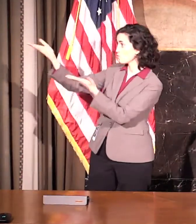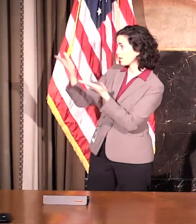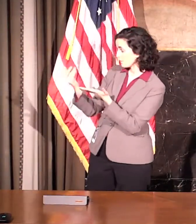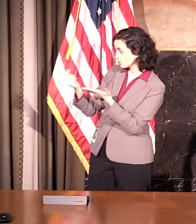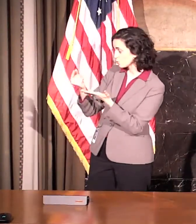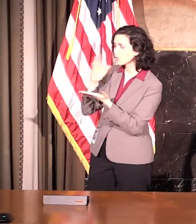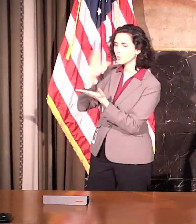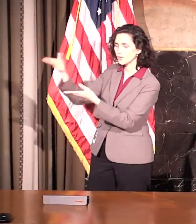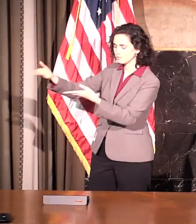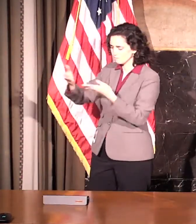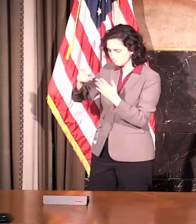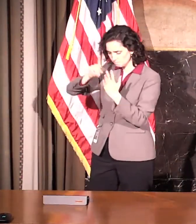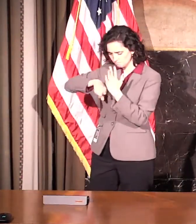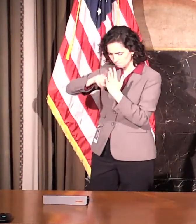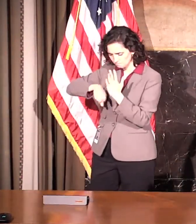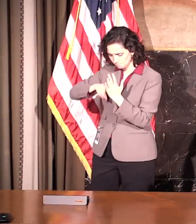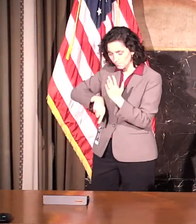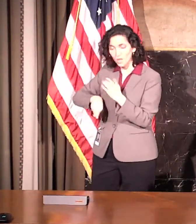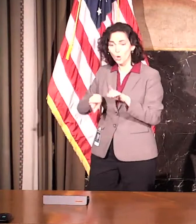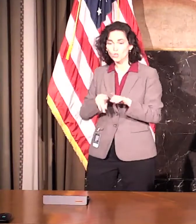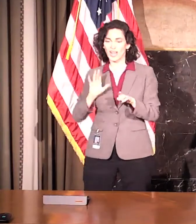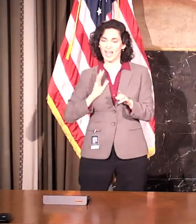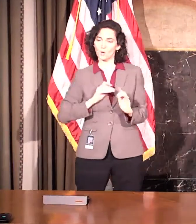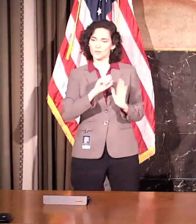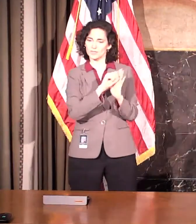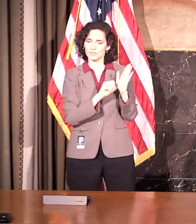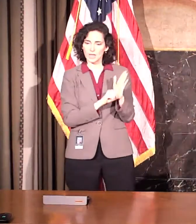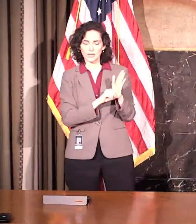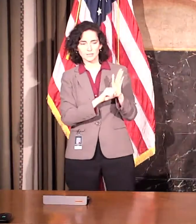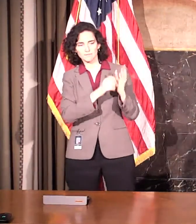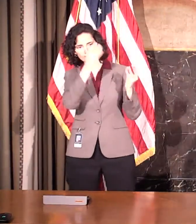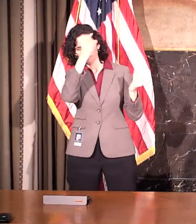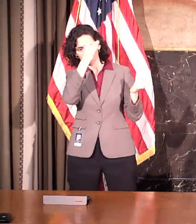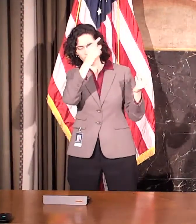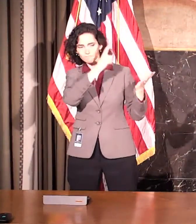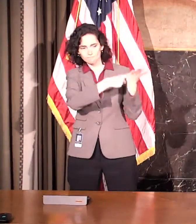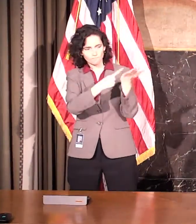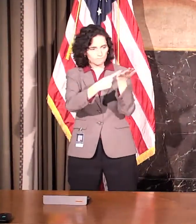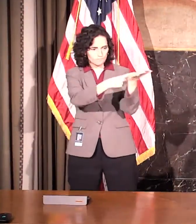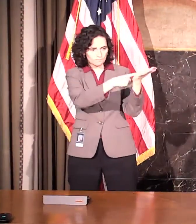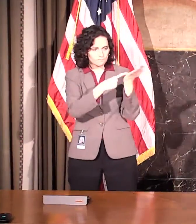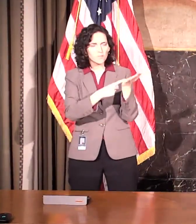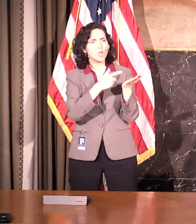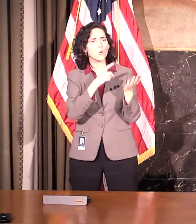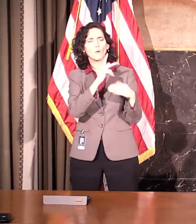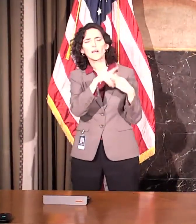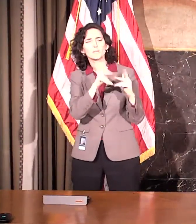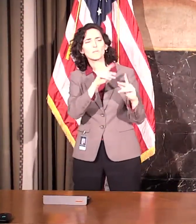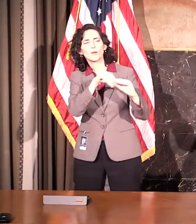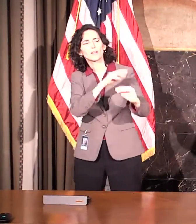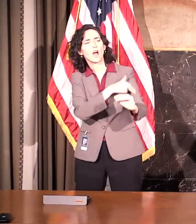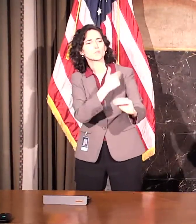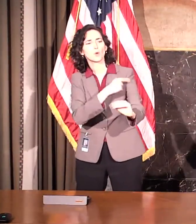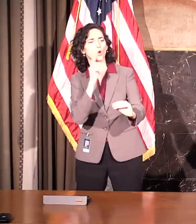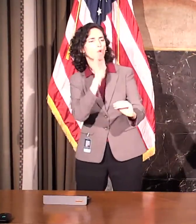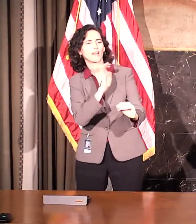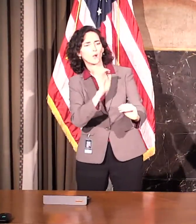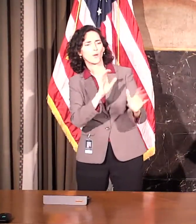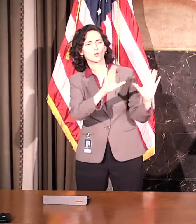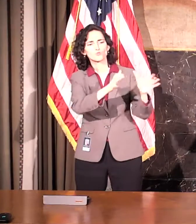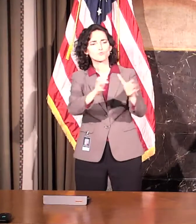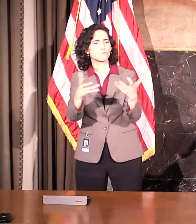information we have in state as to who it is that's going to the hospital and so forth. and we're going to come up with our